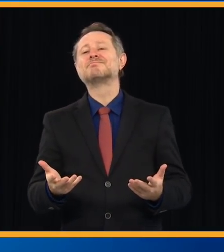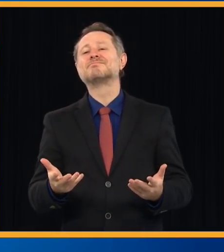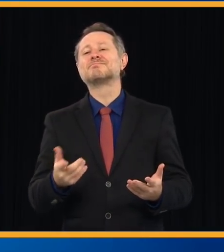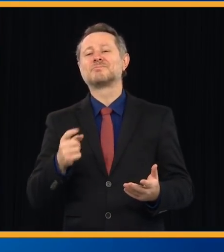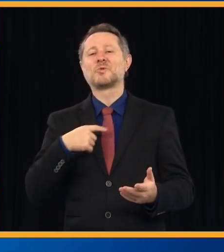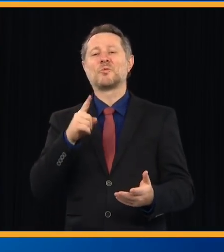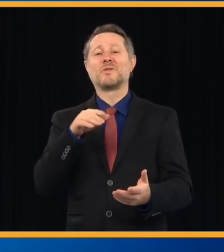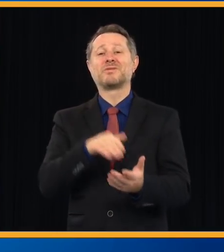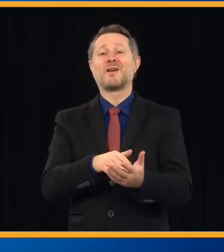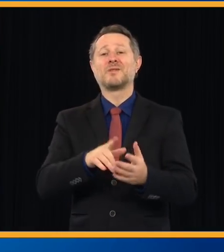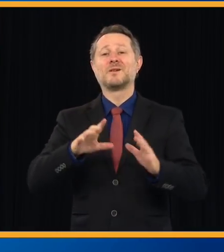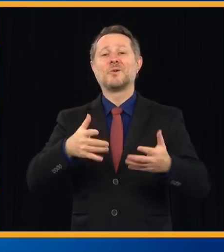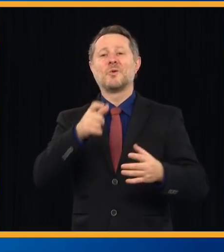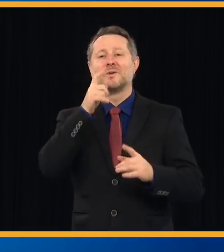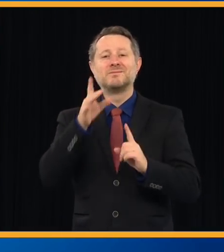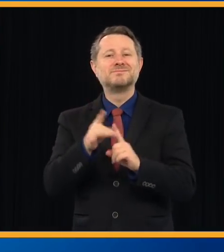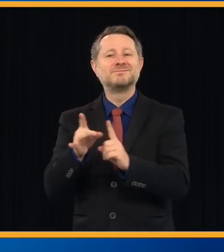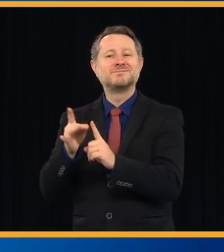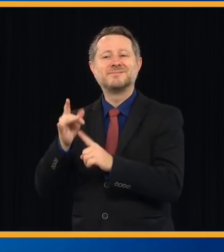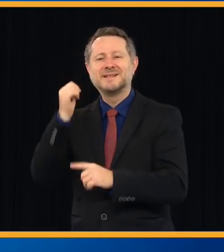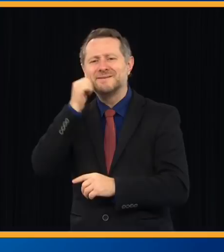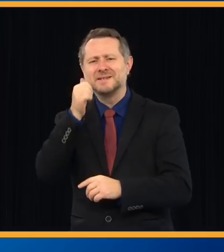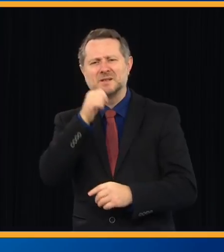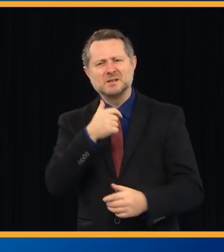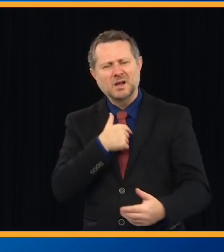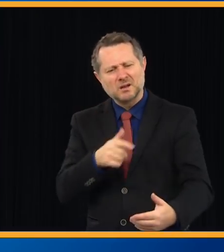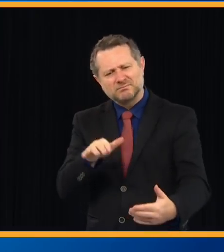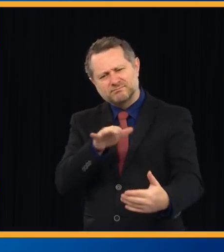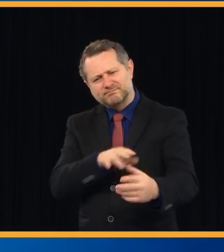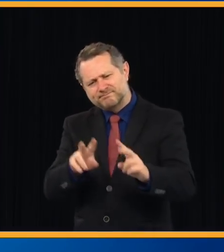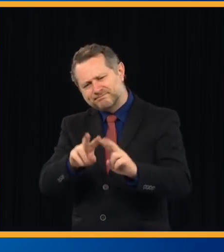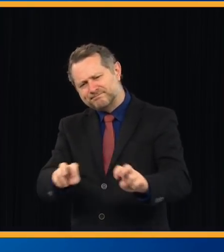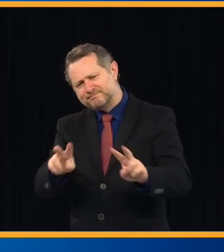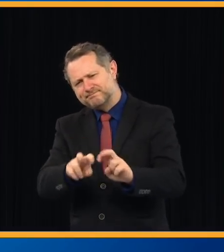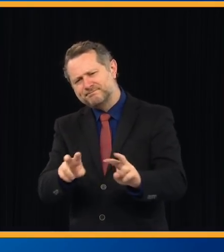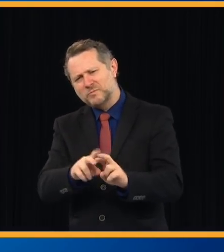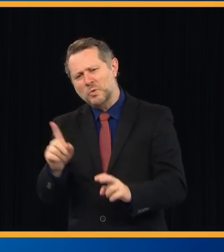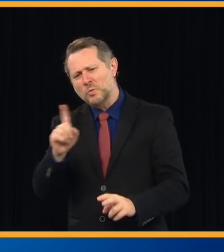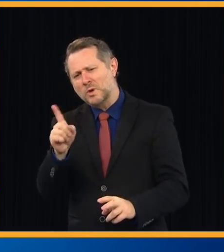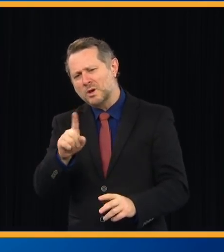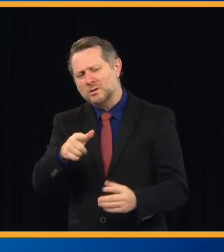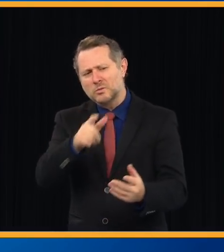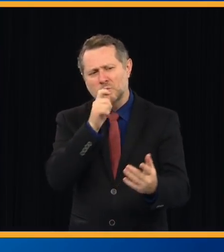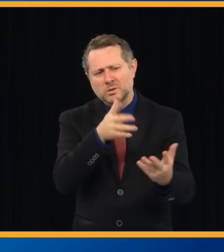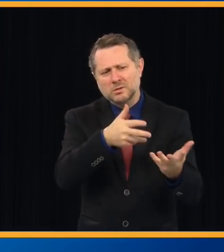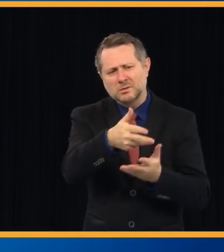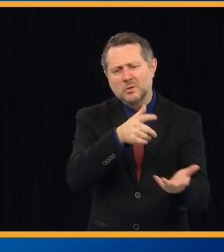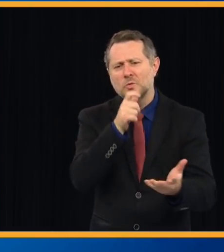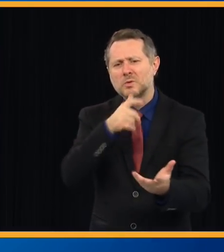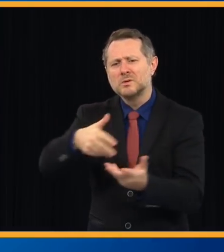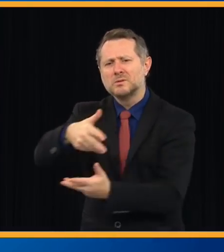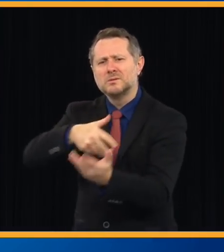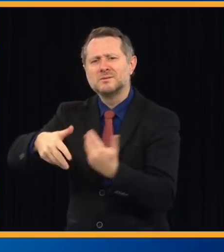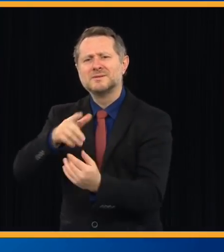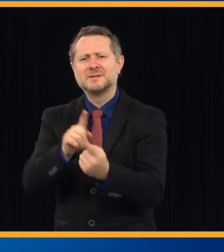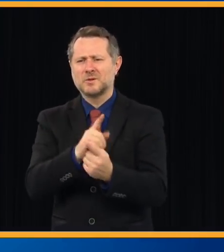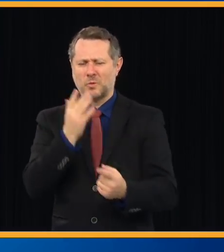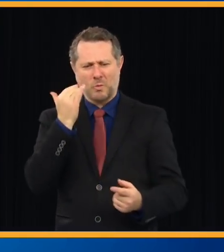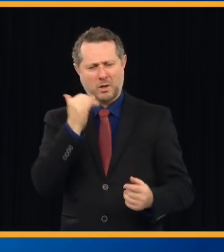cases. Where are they coming from? Why is the infection rate